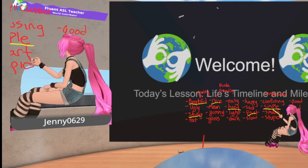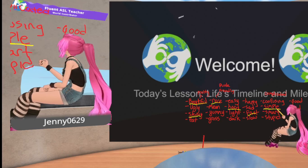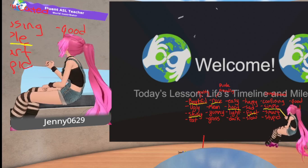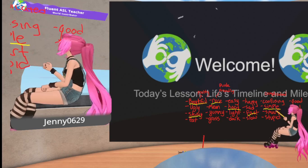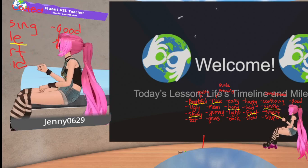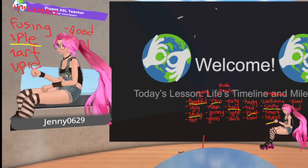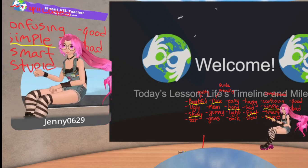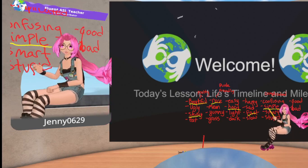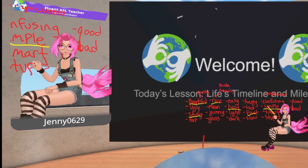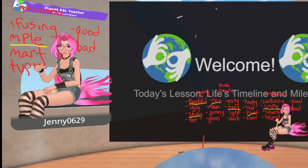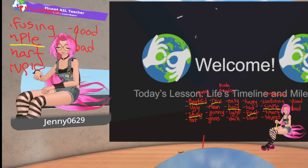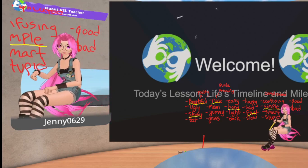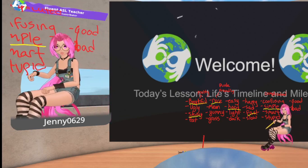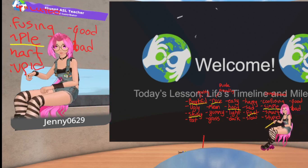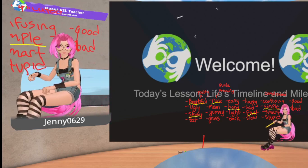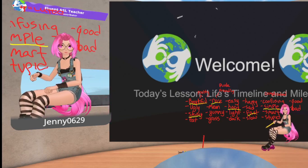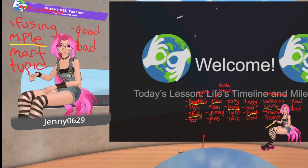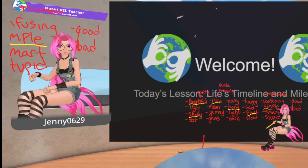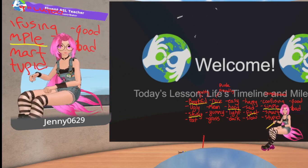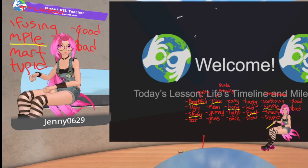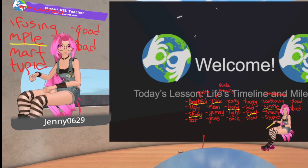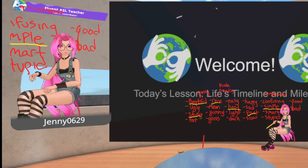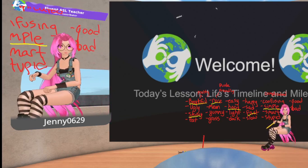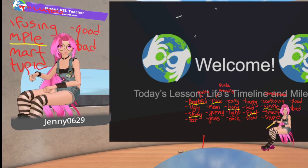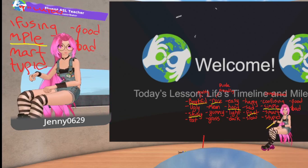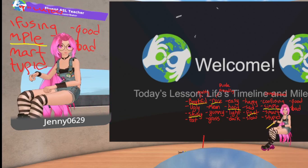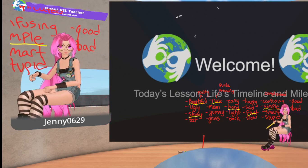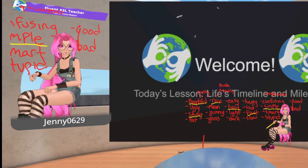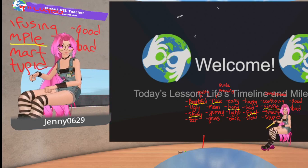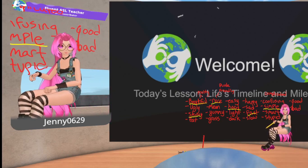simple? It's a simple sign.